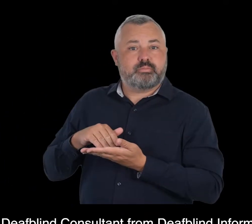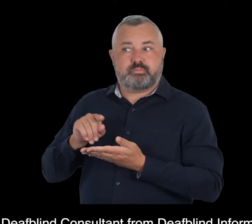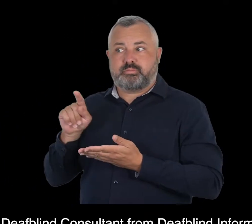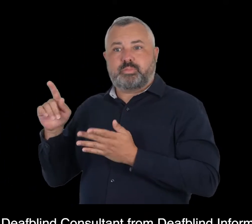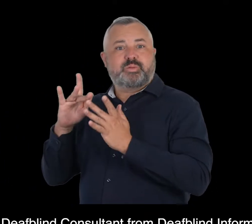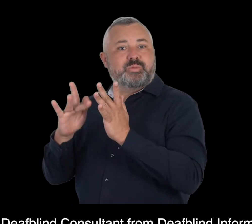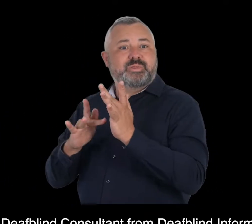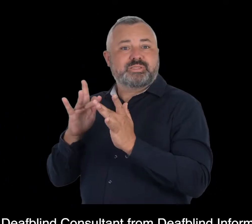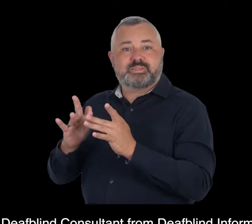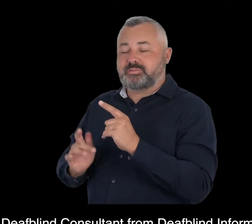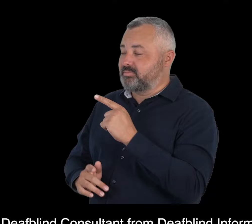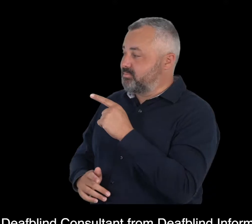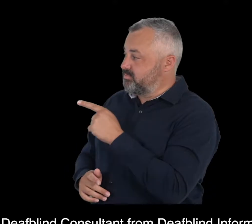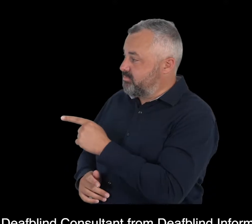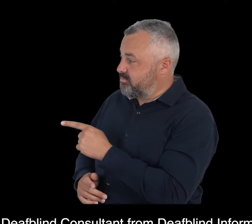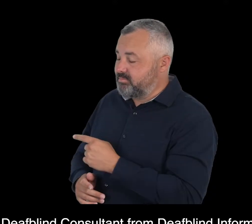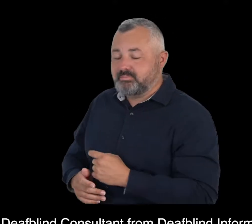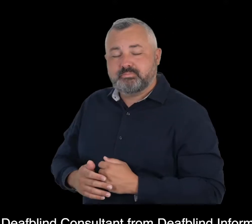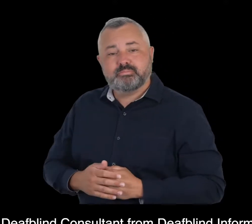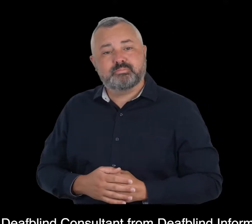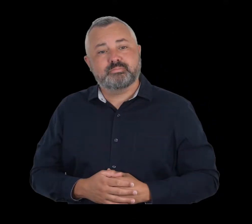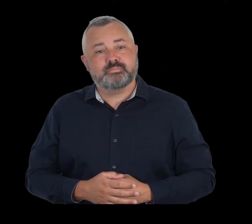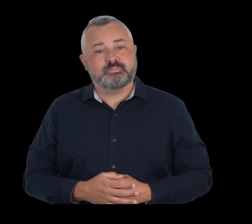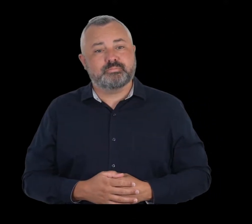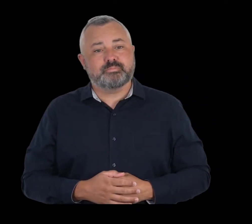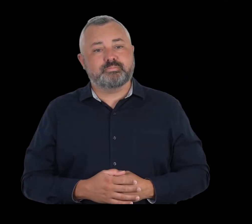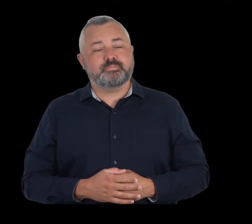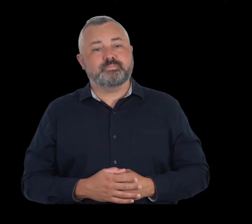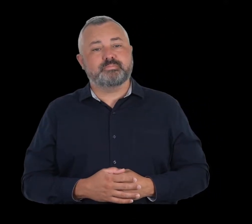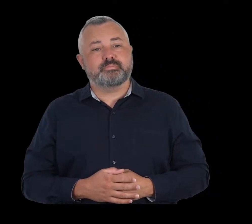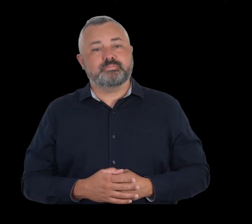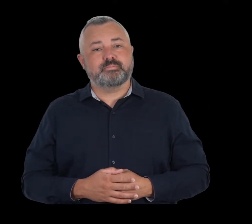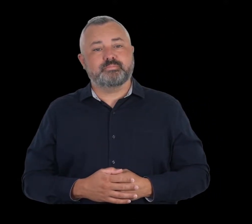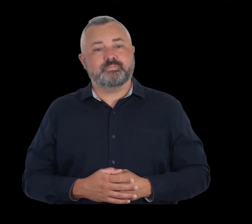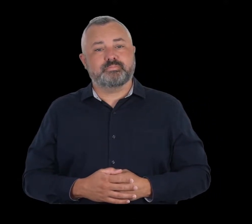consultant from Deafblind Information Australia at the link below.